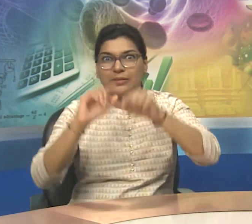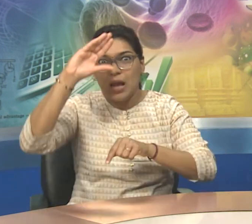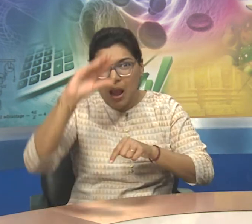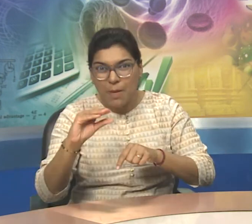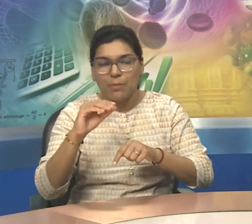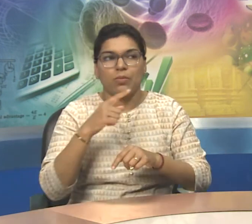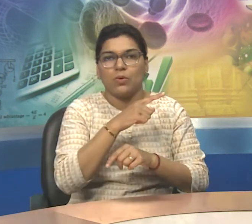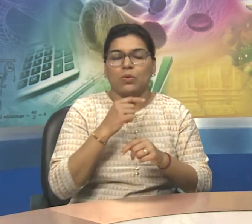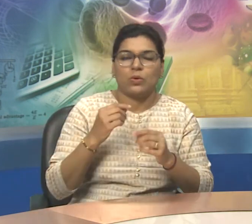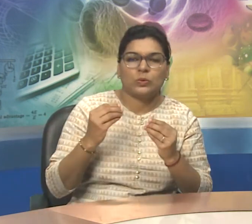etc.